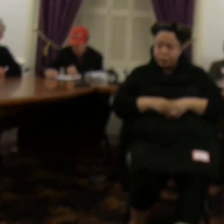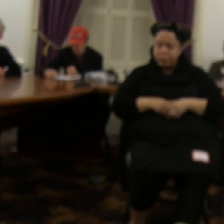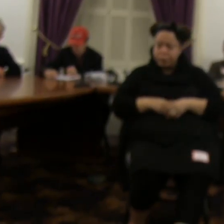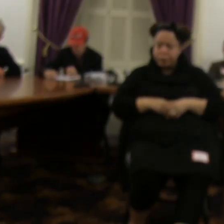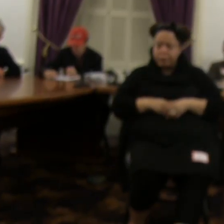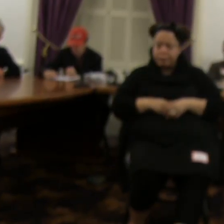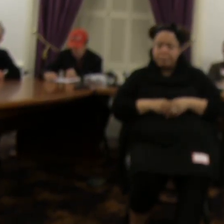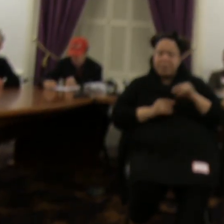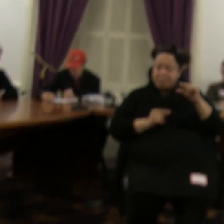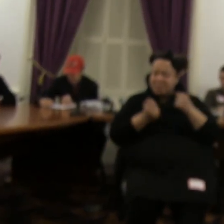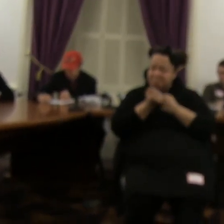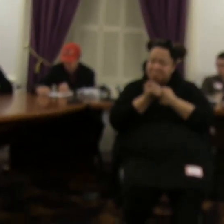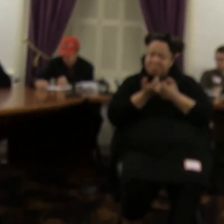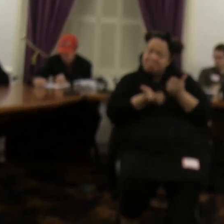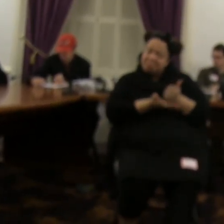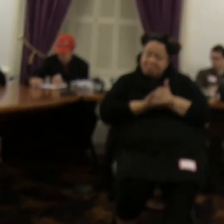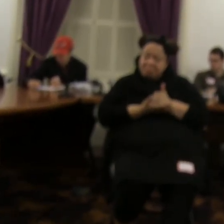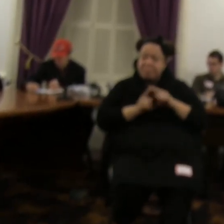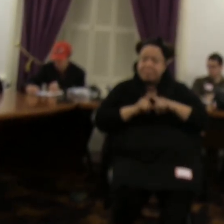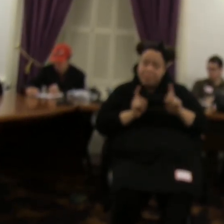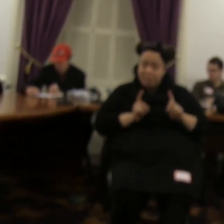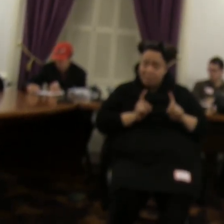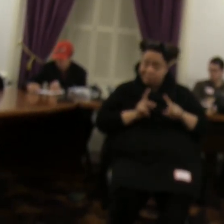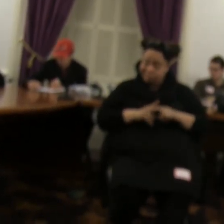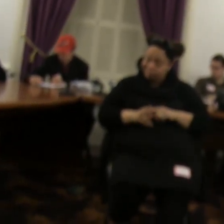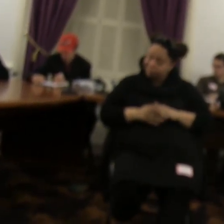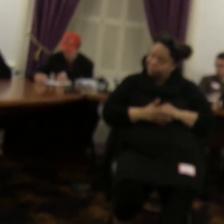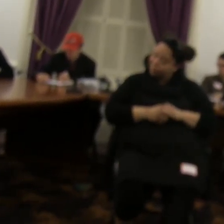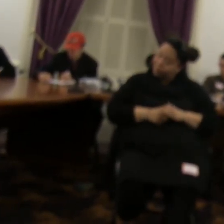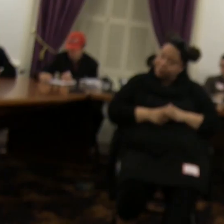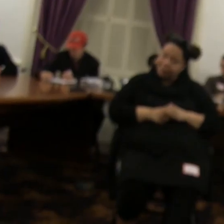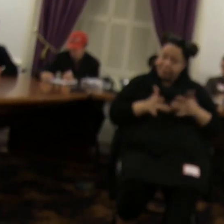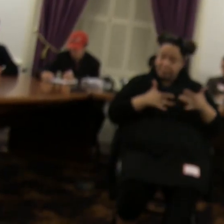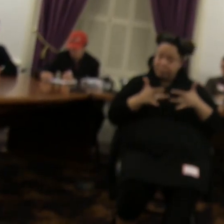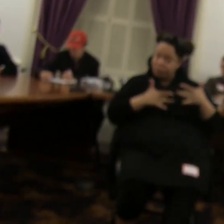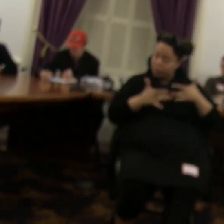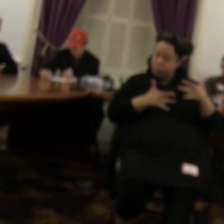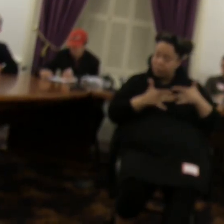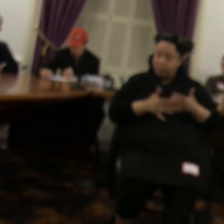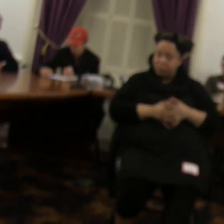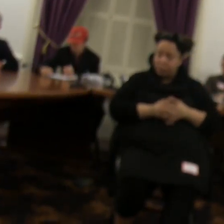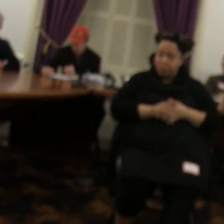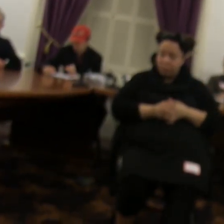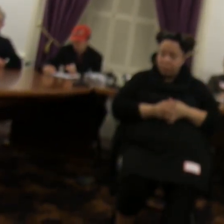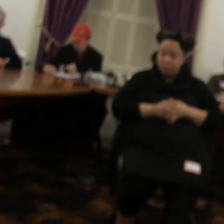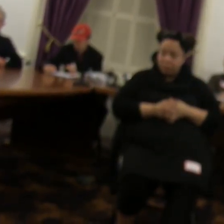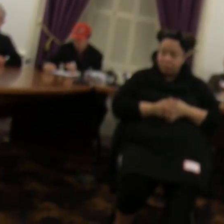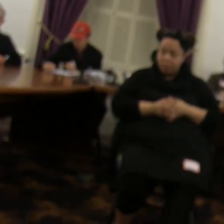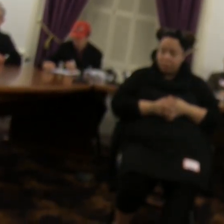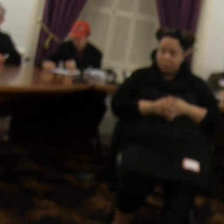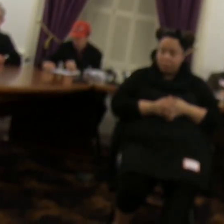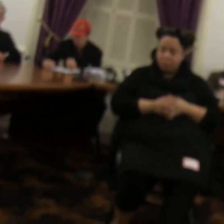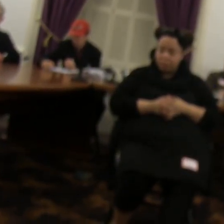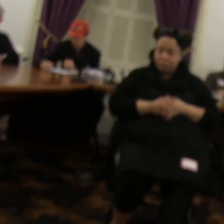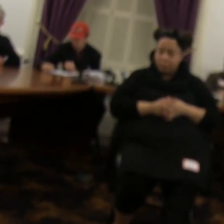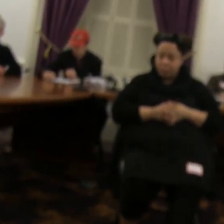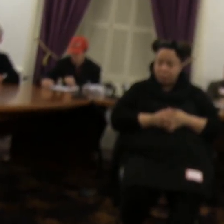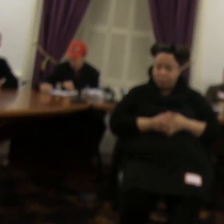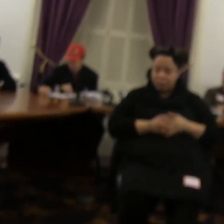difficult for me to get around, but I do also have like Howard and other other community support.